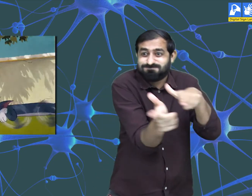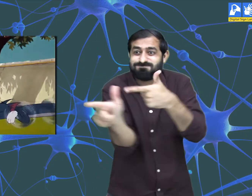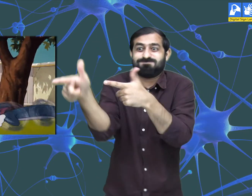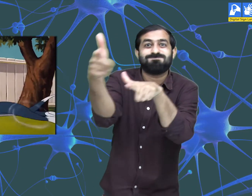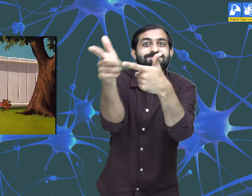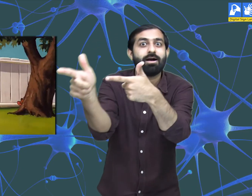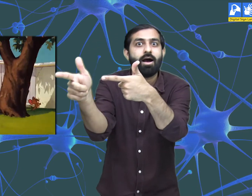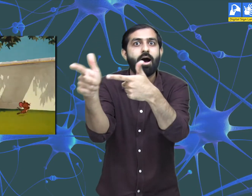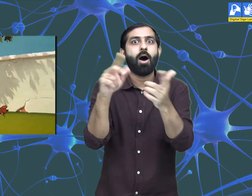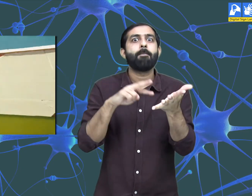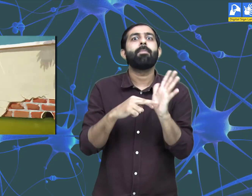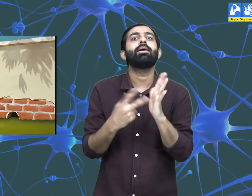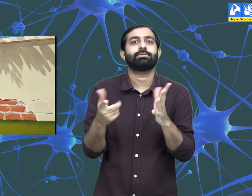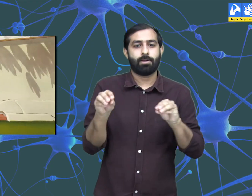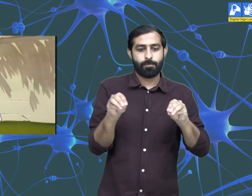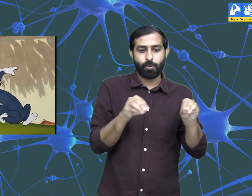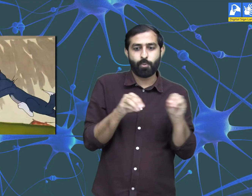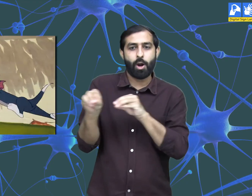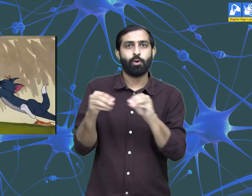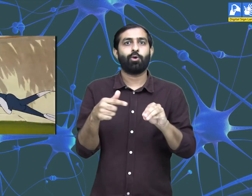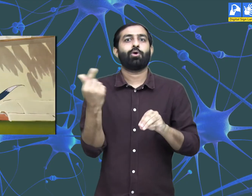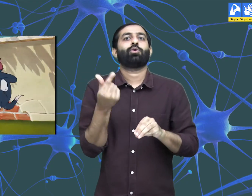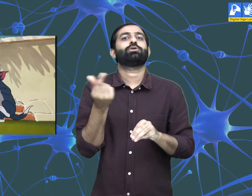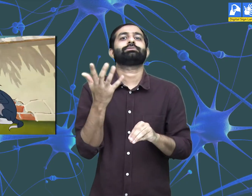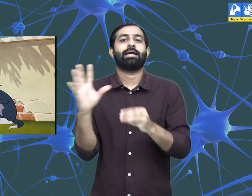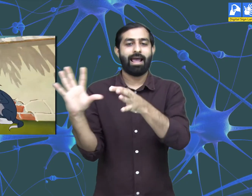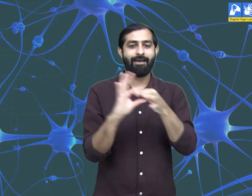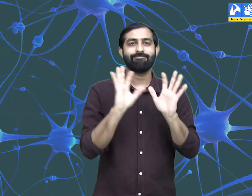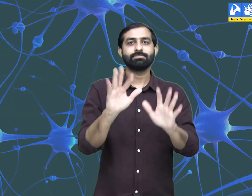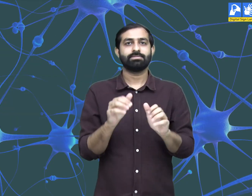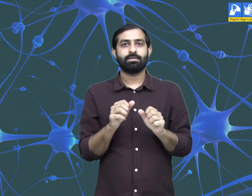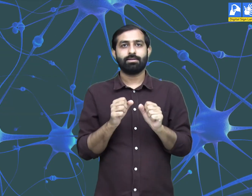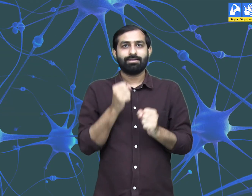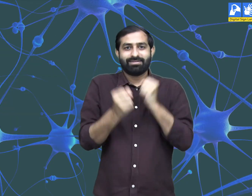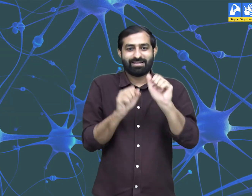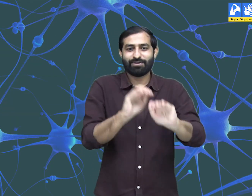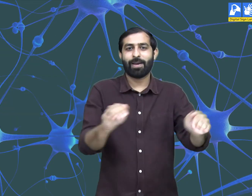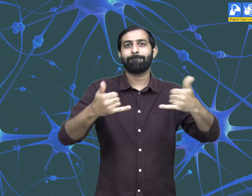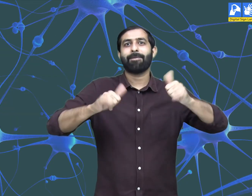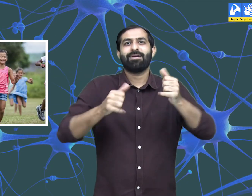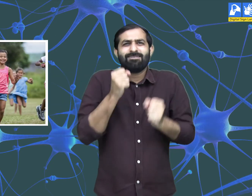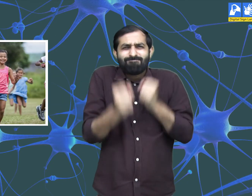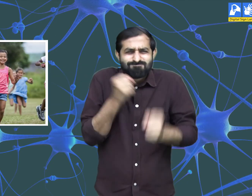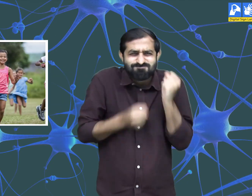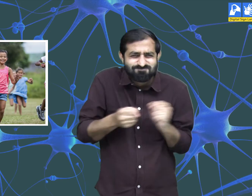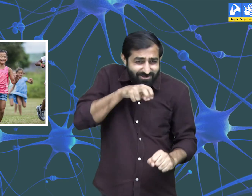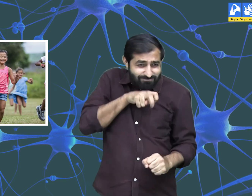towards it. Does this mean that the cat is growing? No. Does the children playing